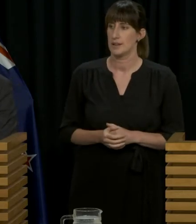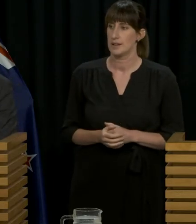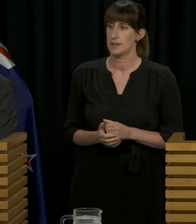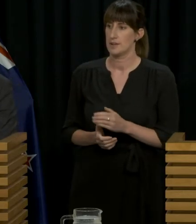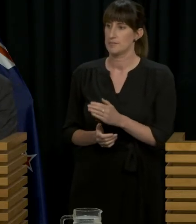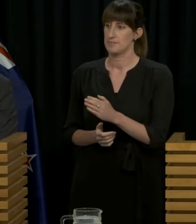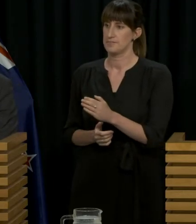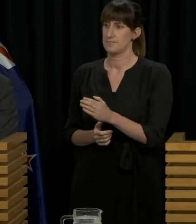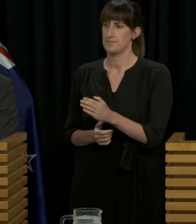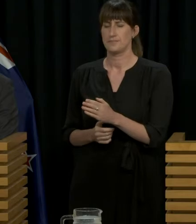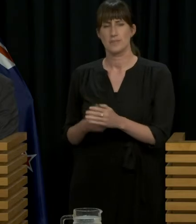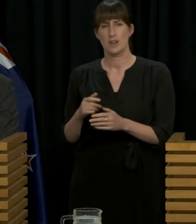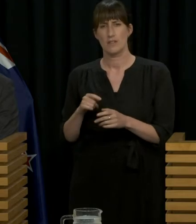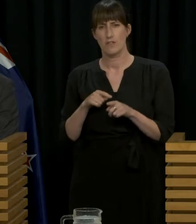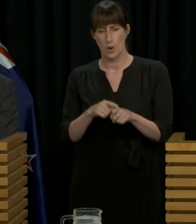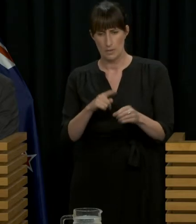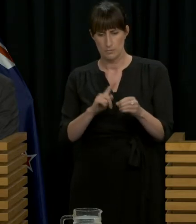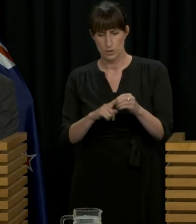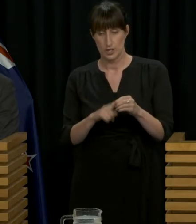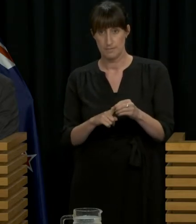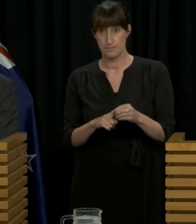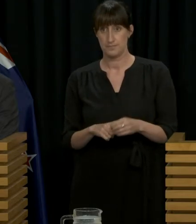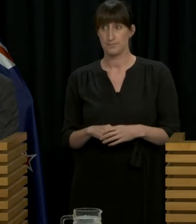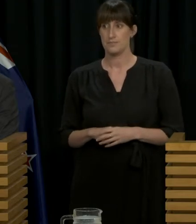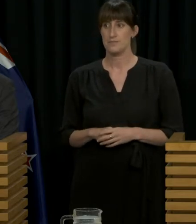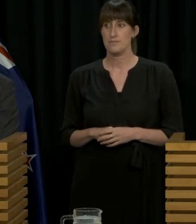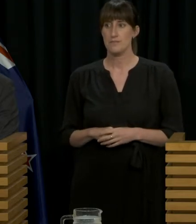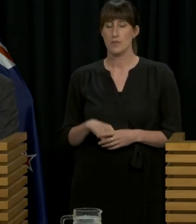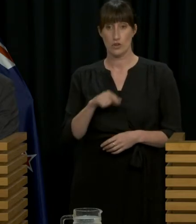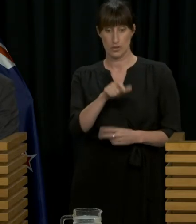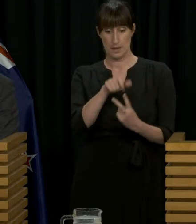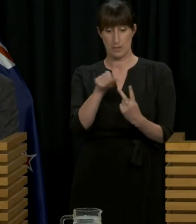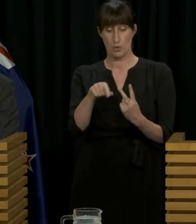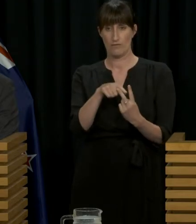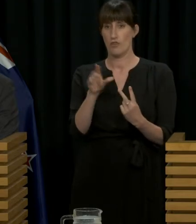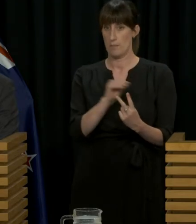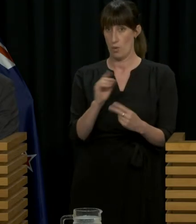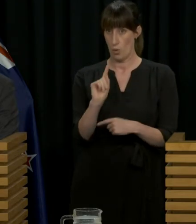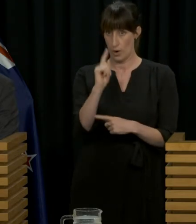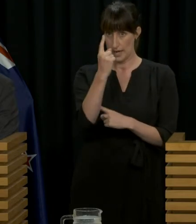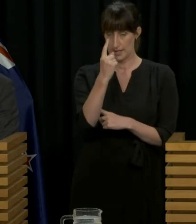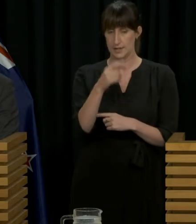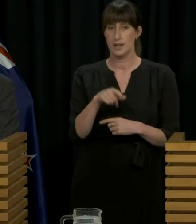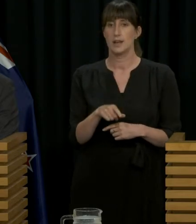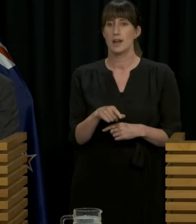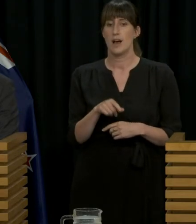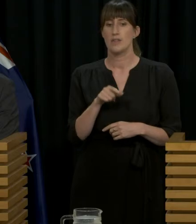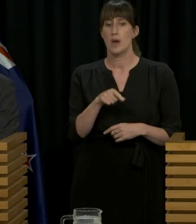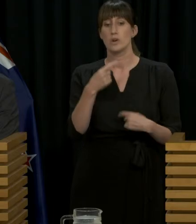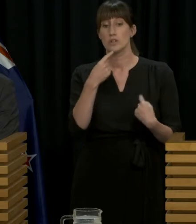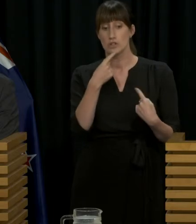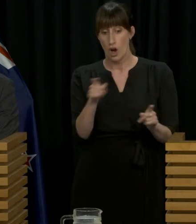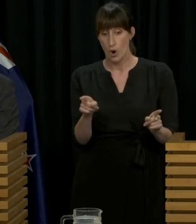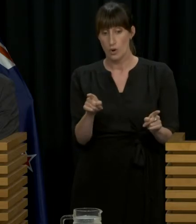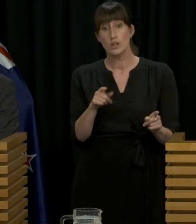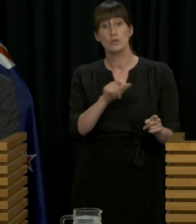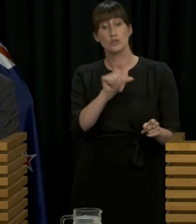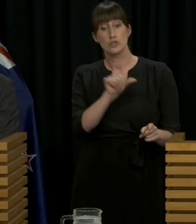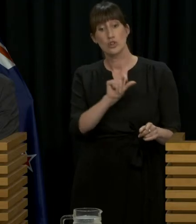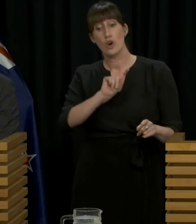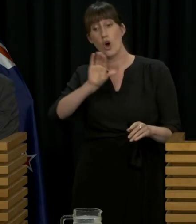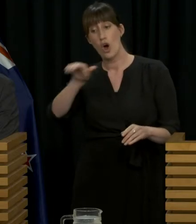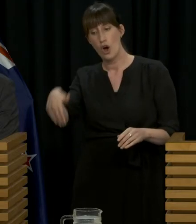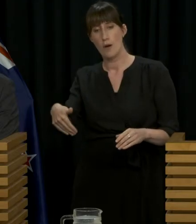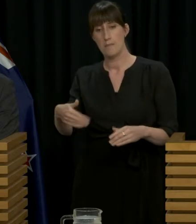people in Auckland, 2 days after, so on Sunday they were told they should self-isolate at home. And according to what you put out,